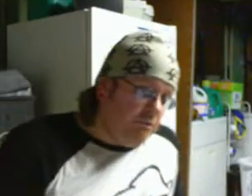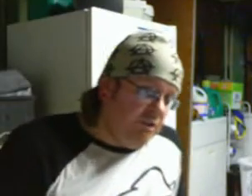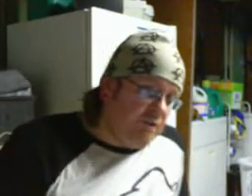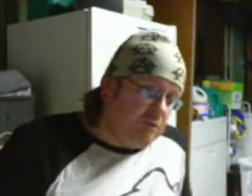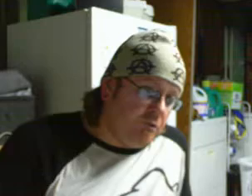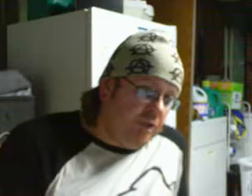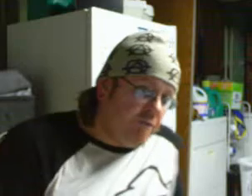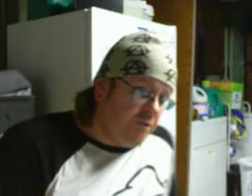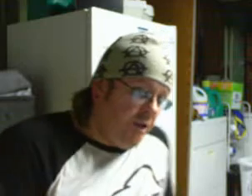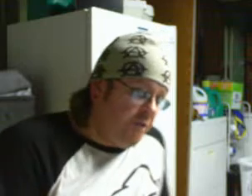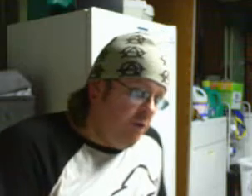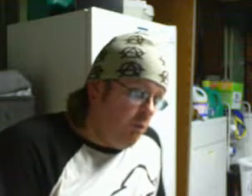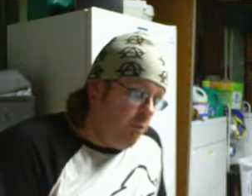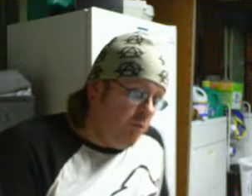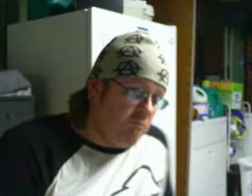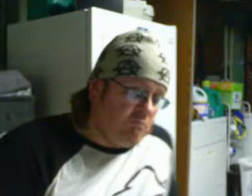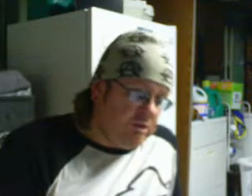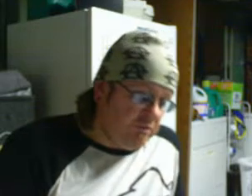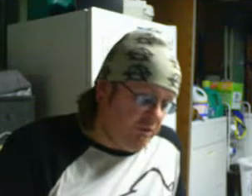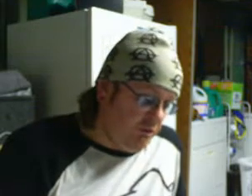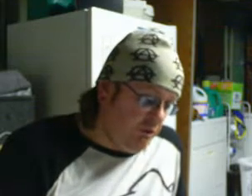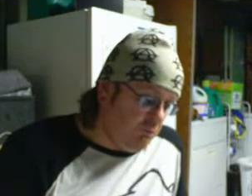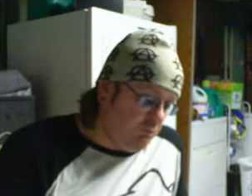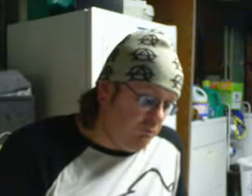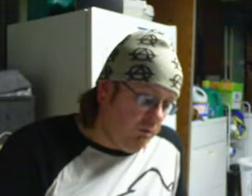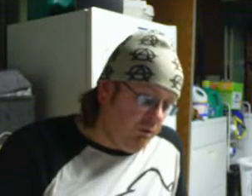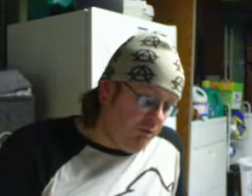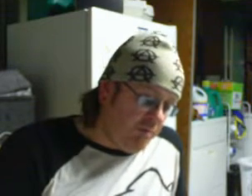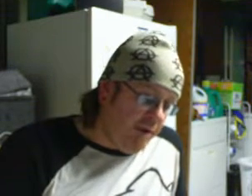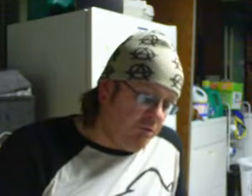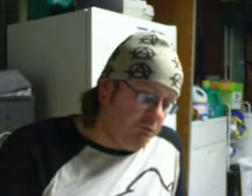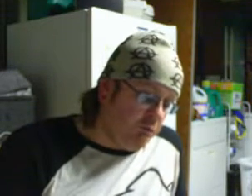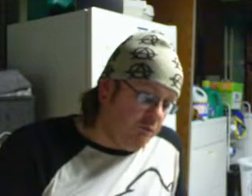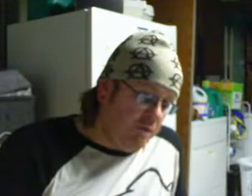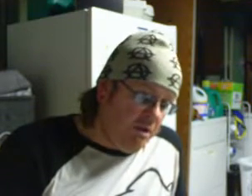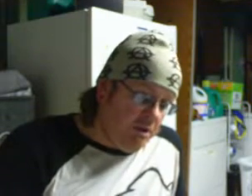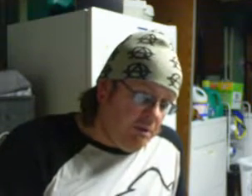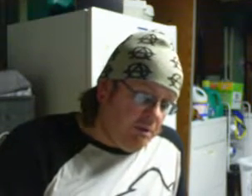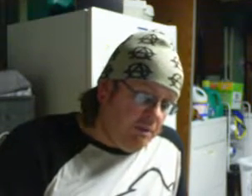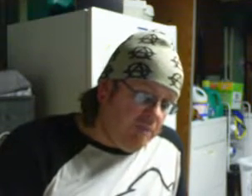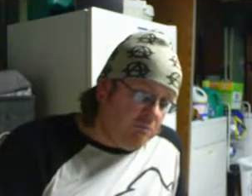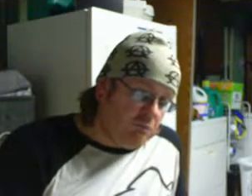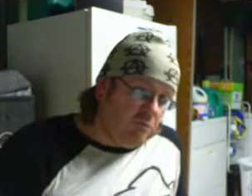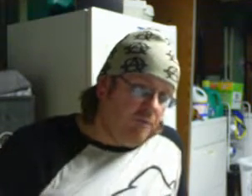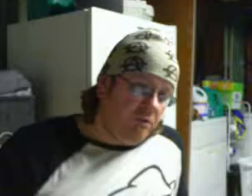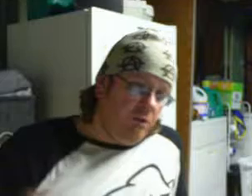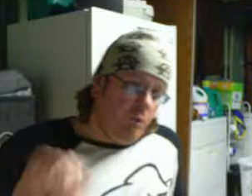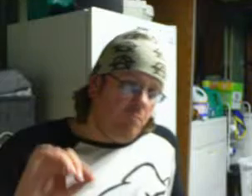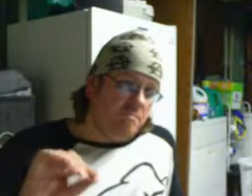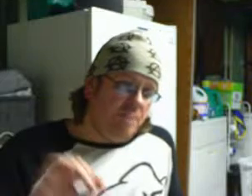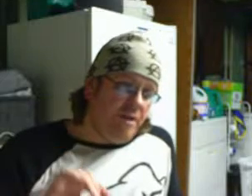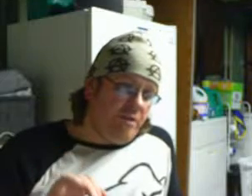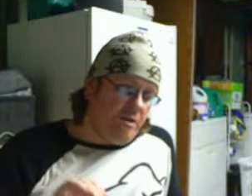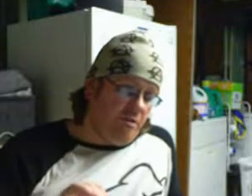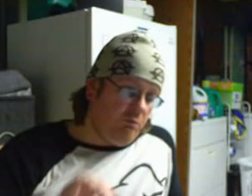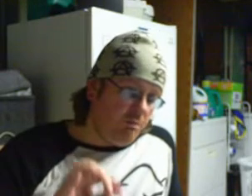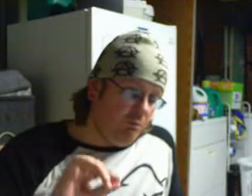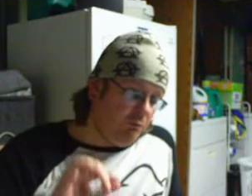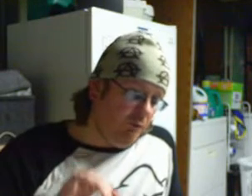evening when David had got word from resting and was strolling on the palace roof, that from the roof he saw a woman bathing. The woman was very